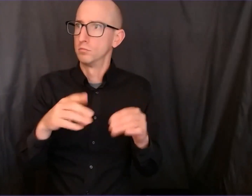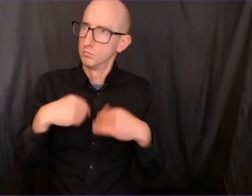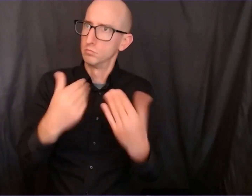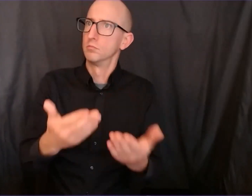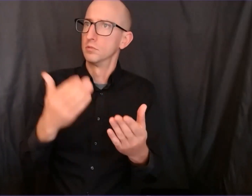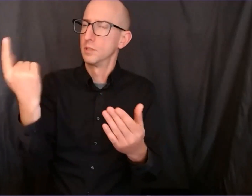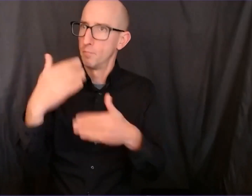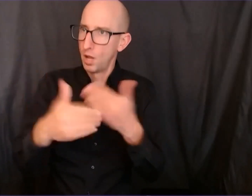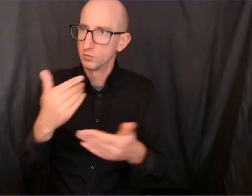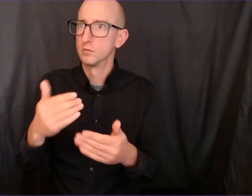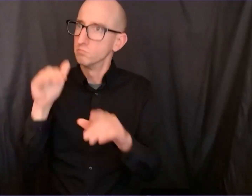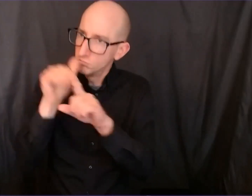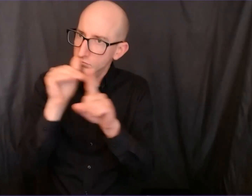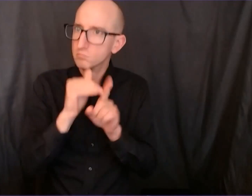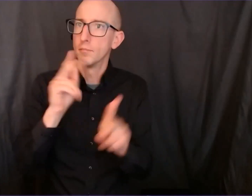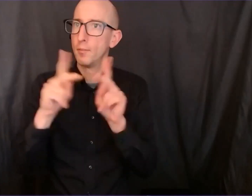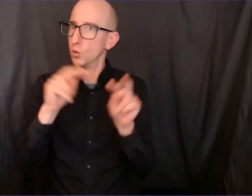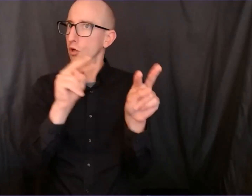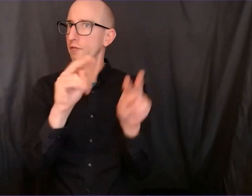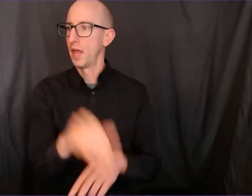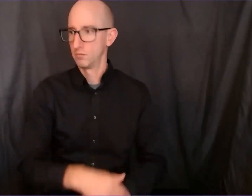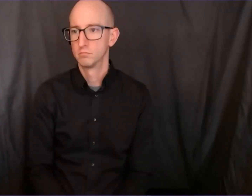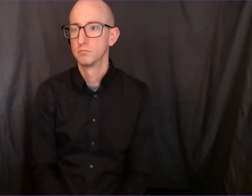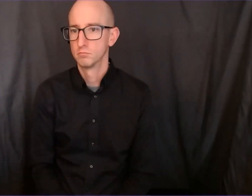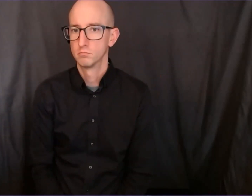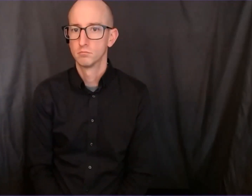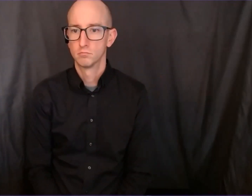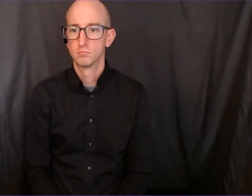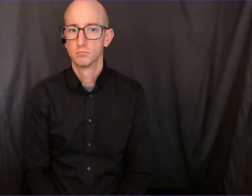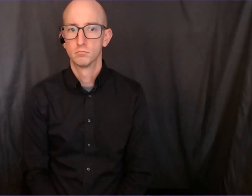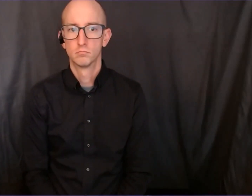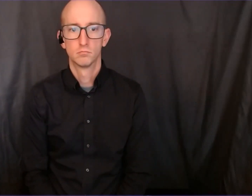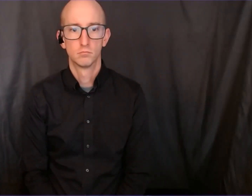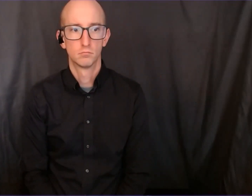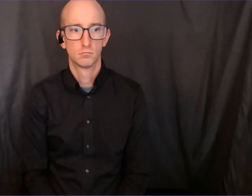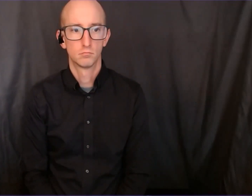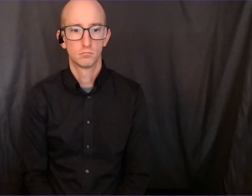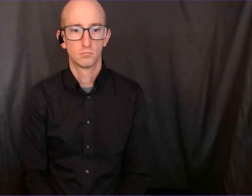that. Mm-hmm. Mm-hmm. Yeah, that's a good point.